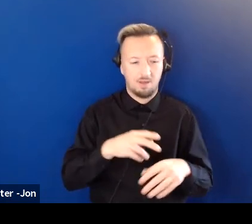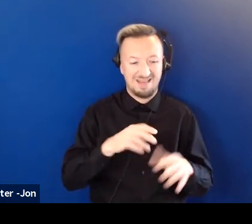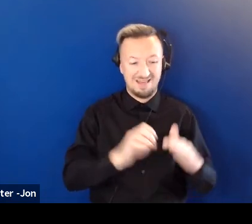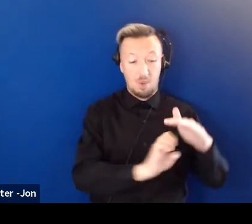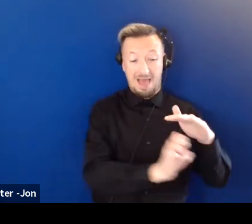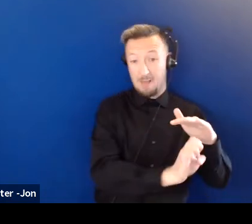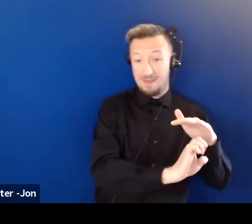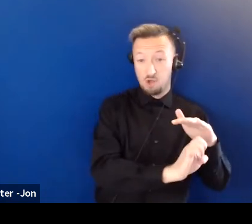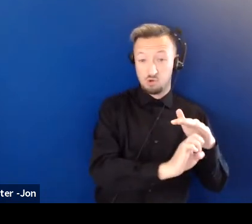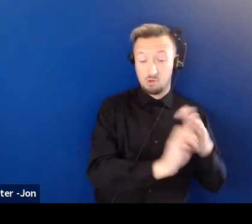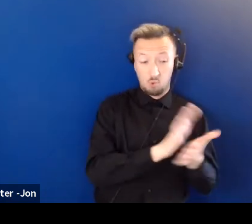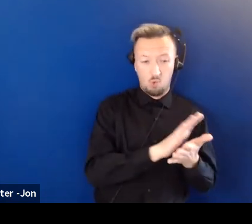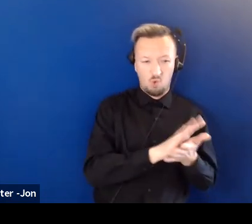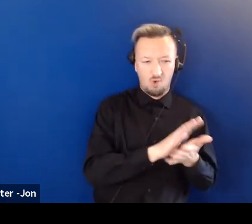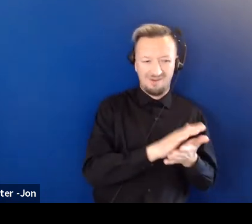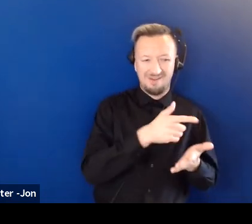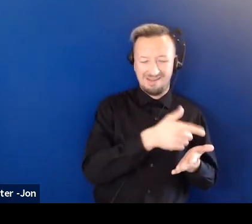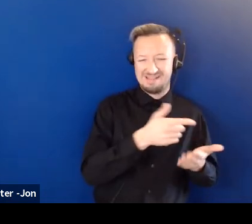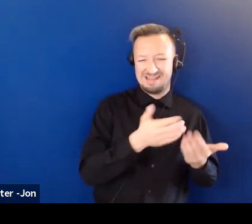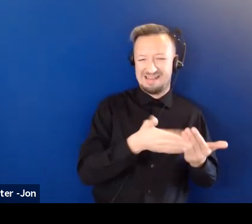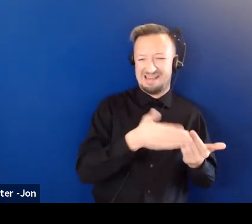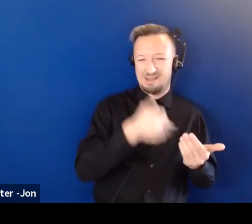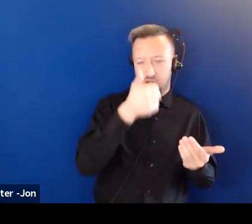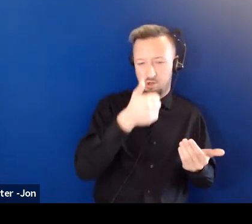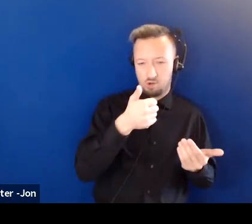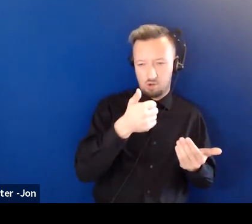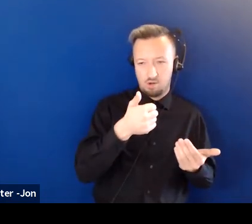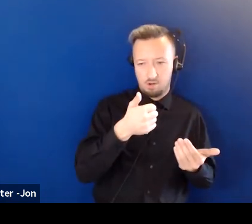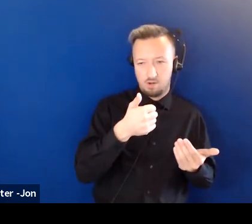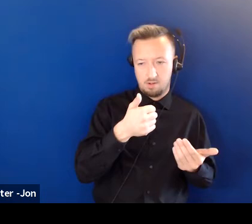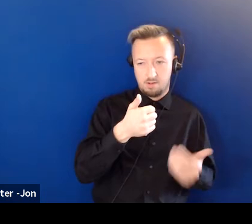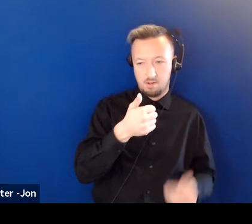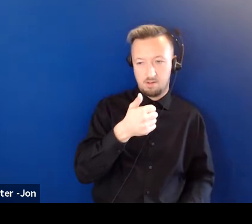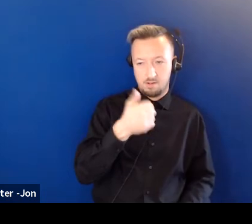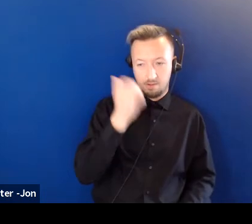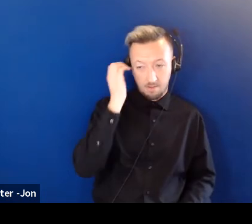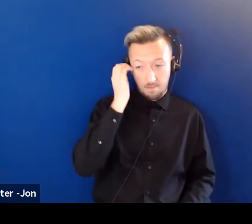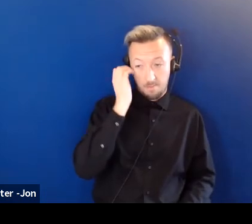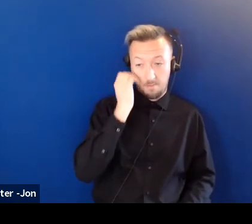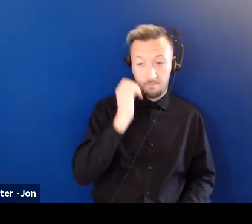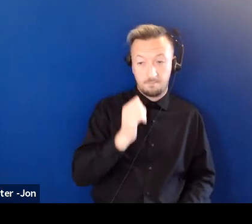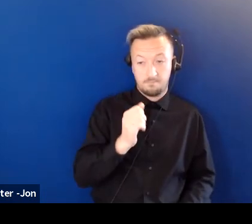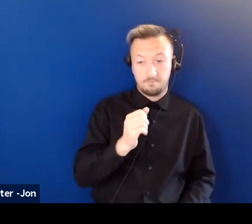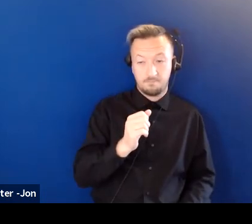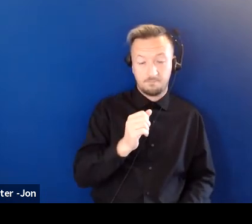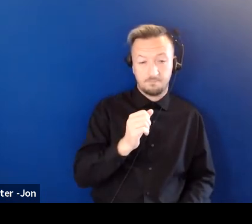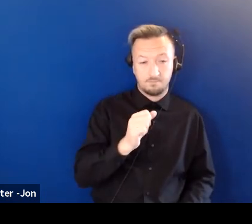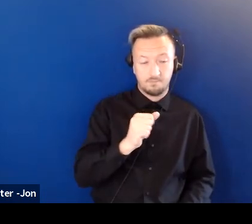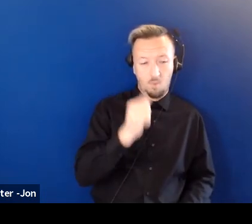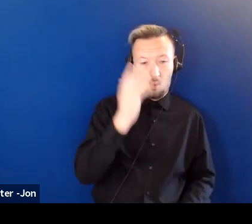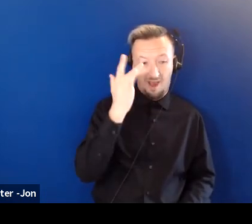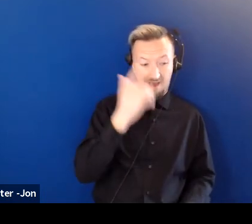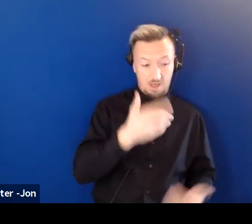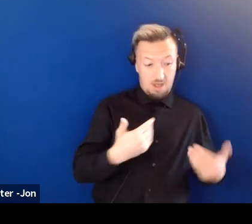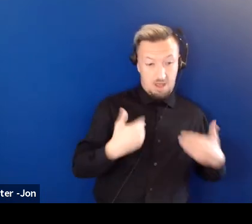up to making that process a little bit easier, because they're using so many of those tools already.